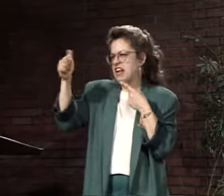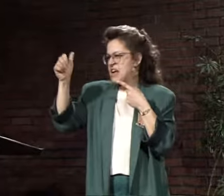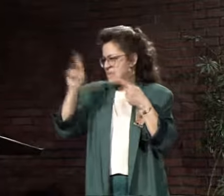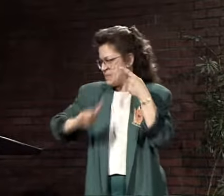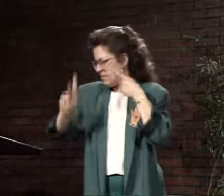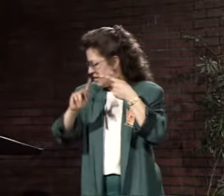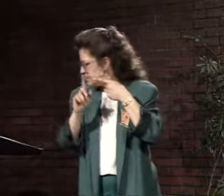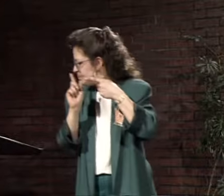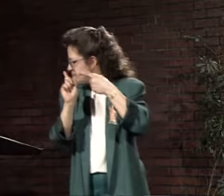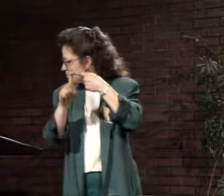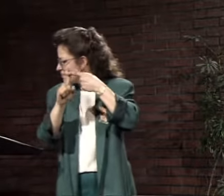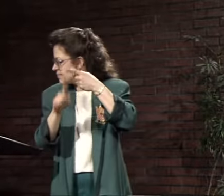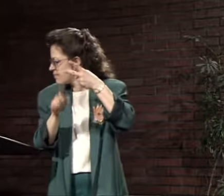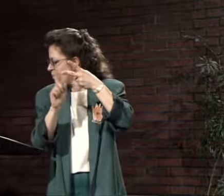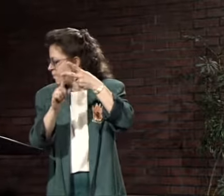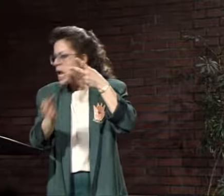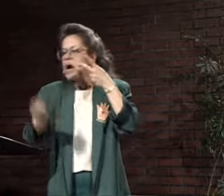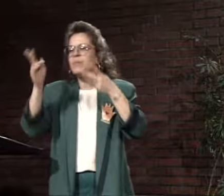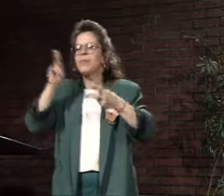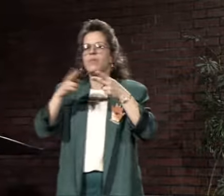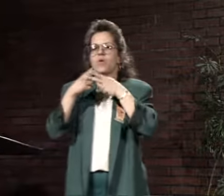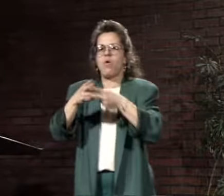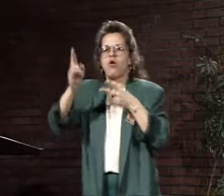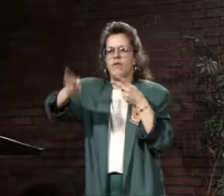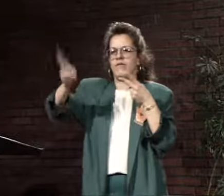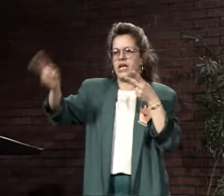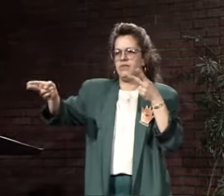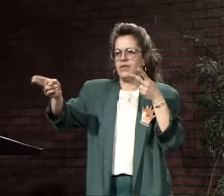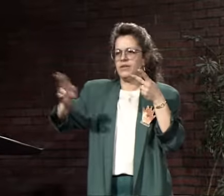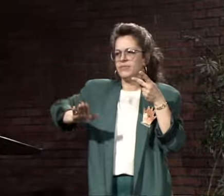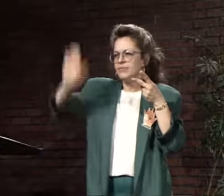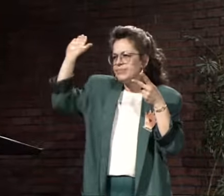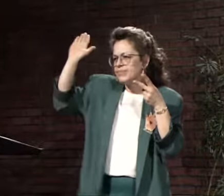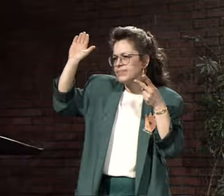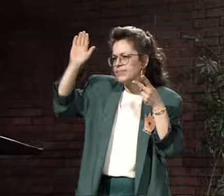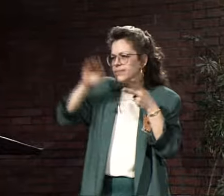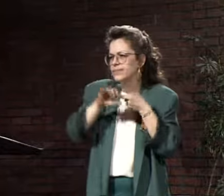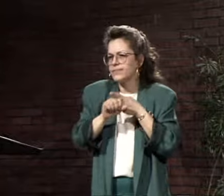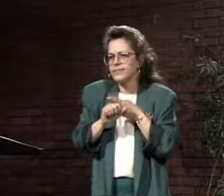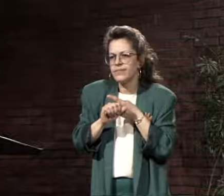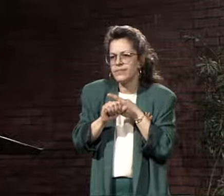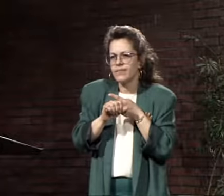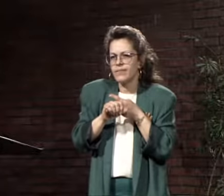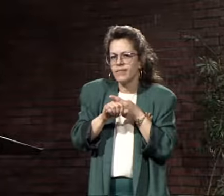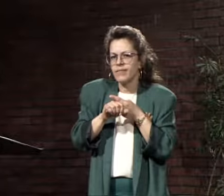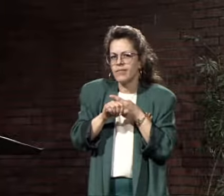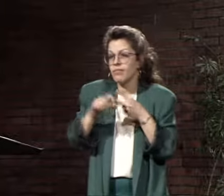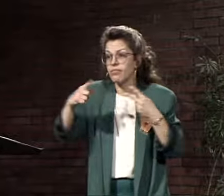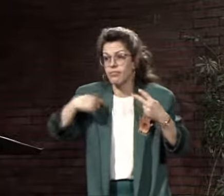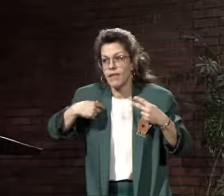Around 10, okay. How many people would say it's hard of hearing?